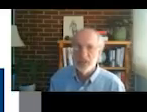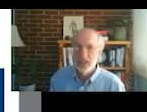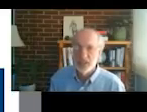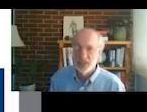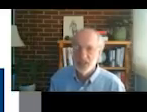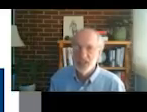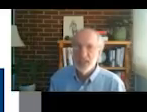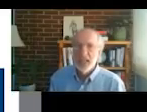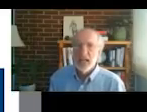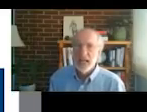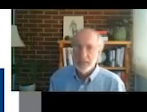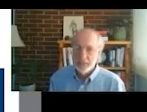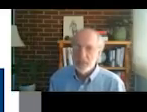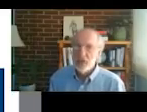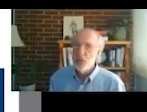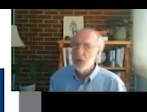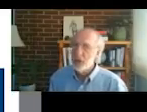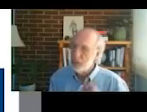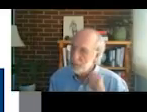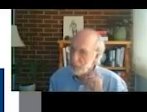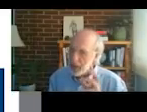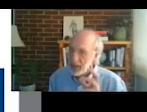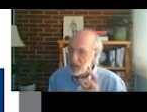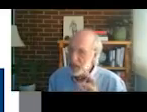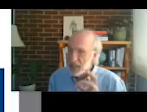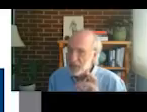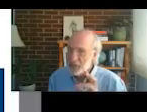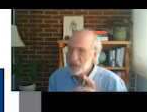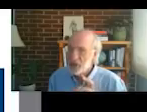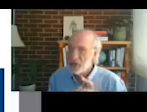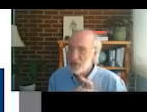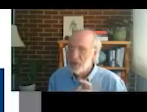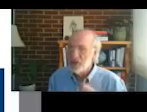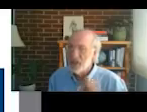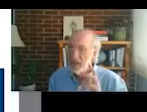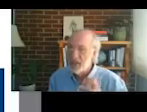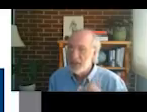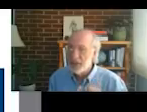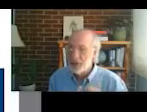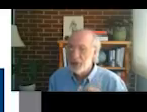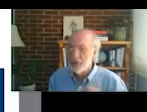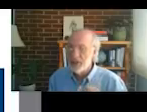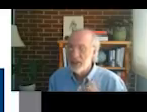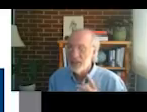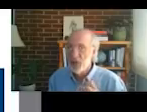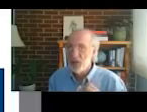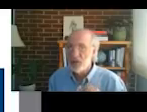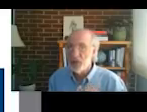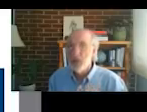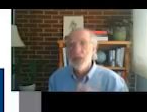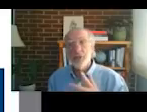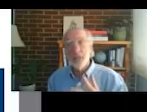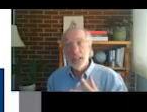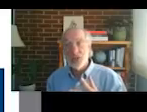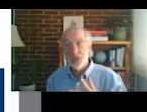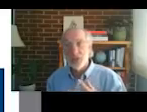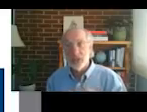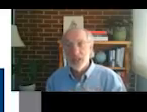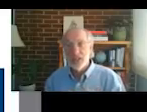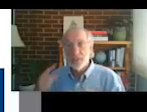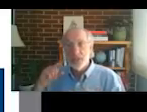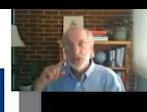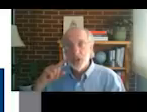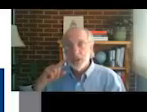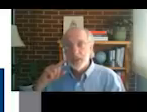child themselves. You want to be careful to use the least amount of prompt as possible. For many